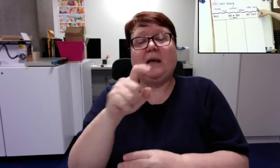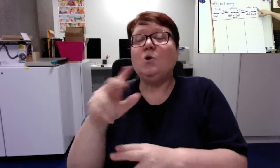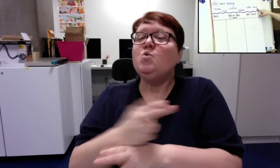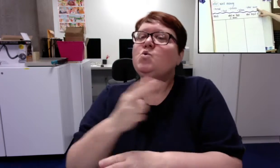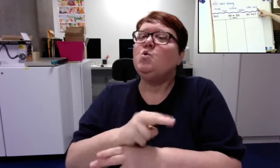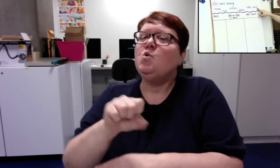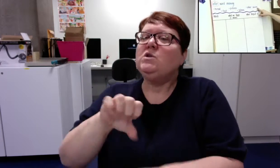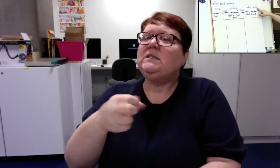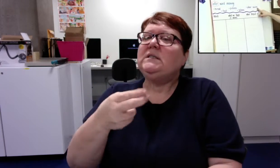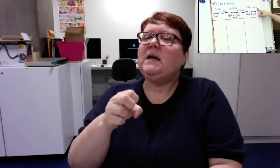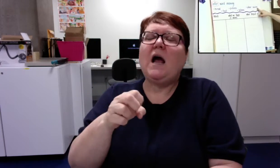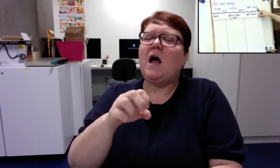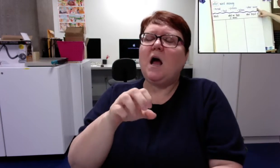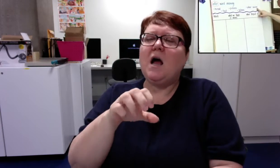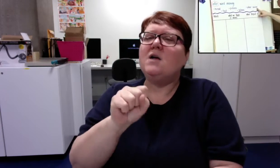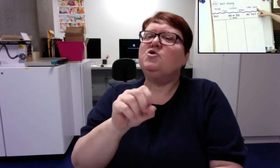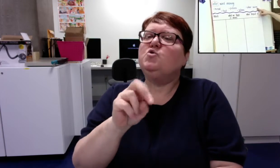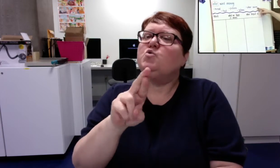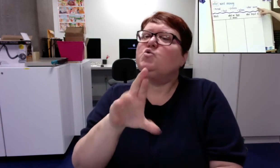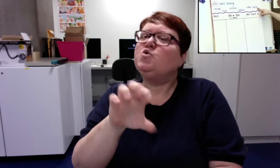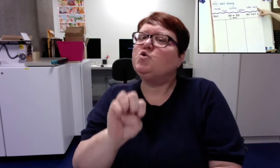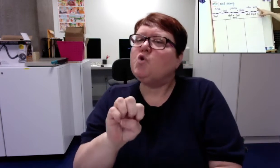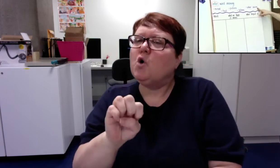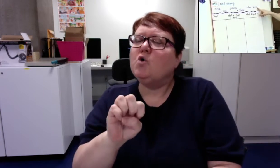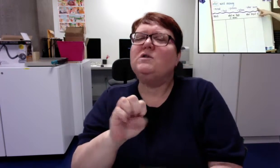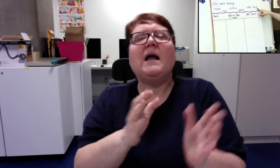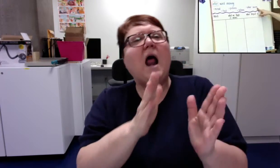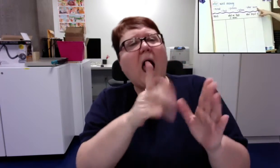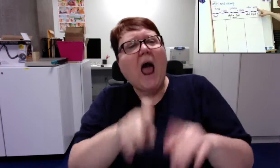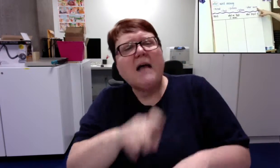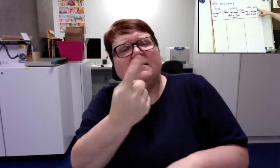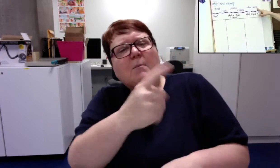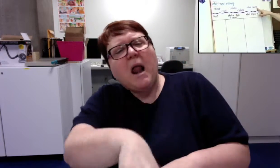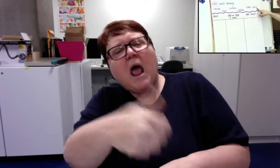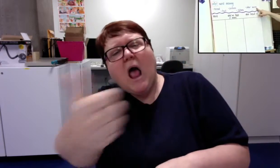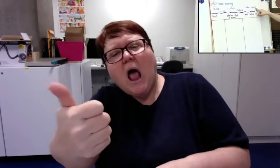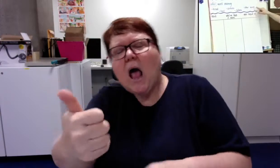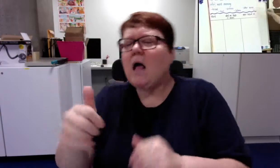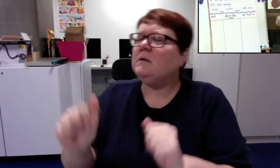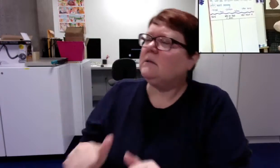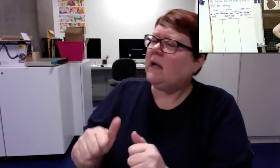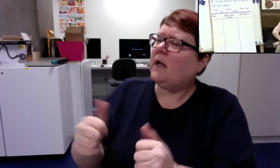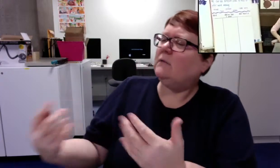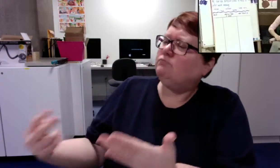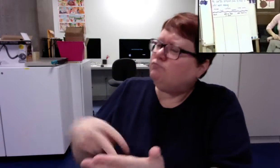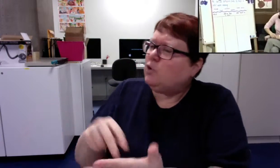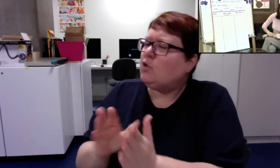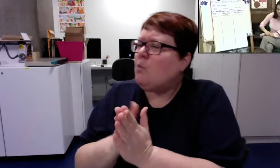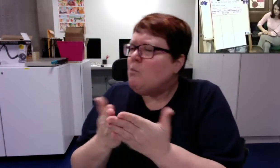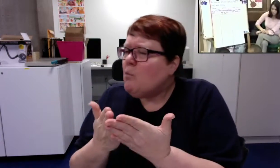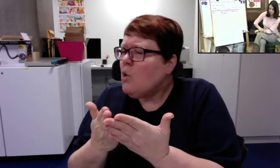book. Sometimes we can ask someone that knows. Sometimes we can check in the dictionary. Or you could use your imagination.